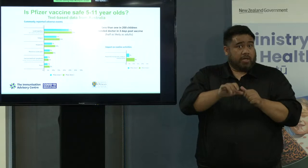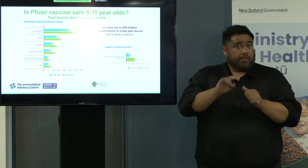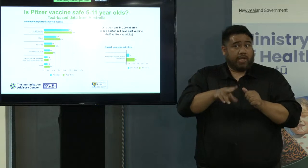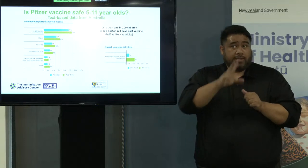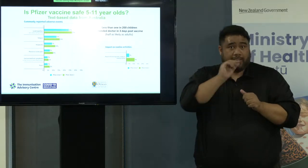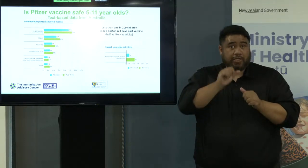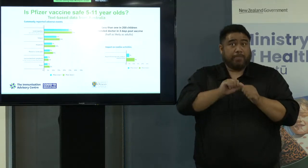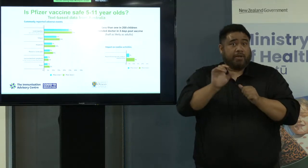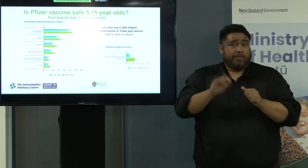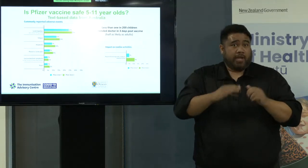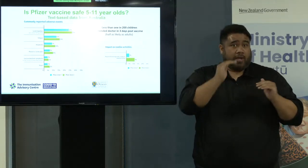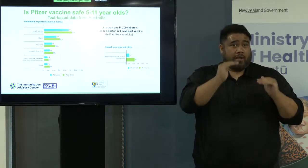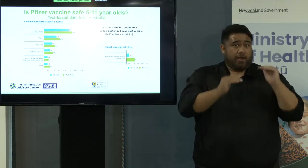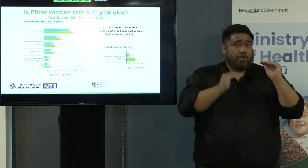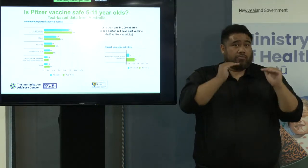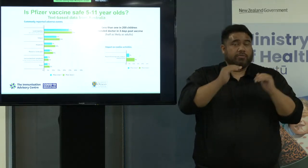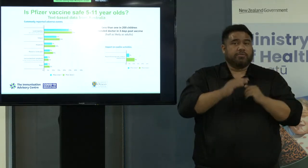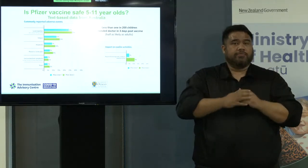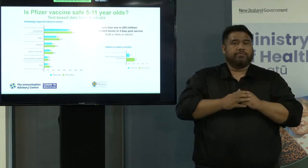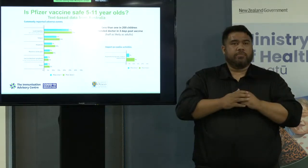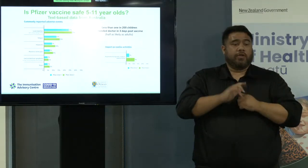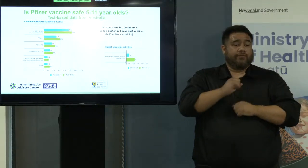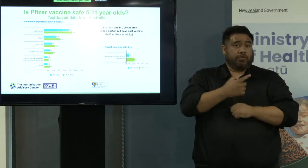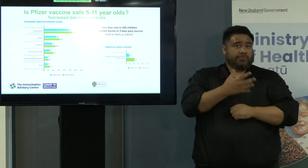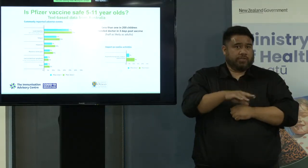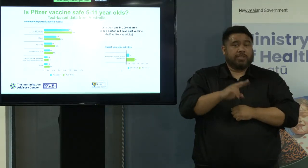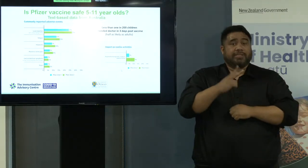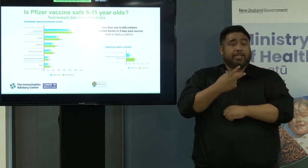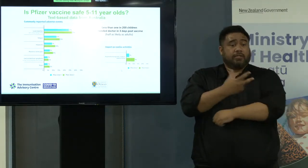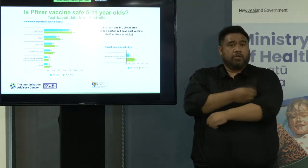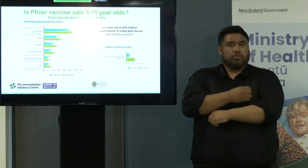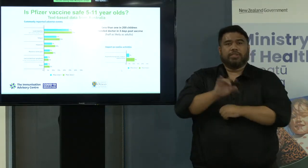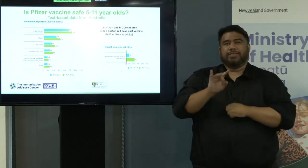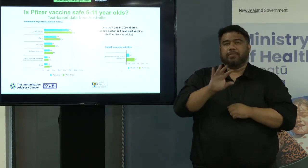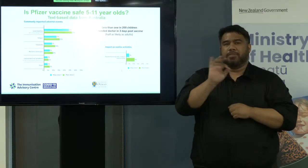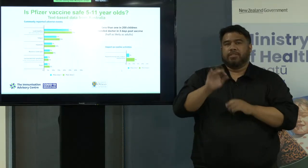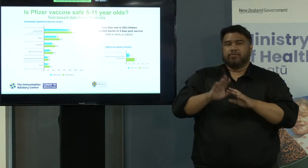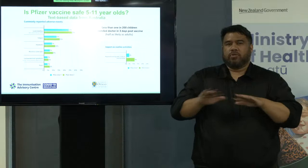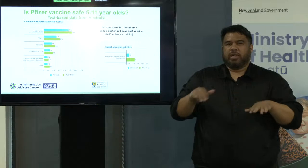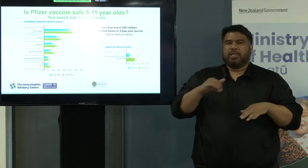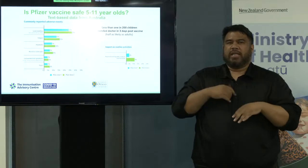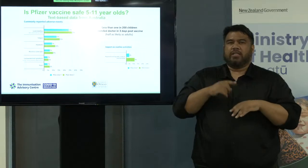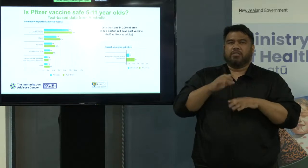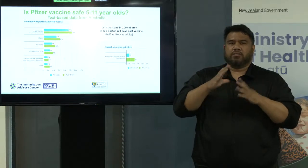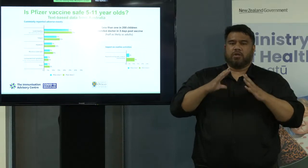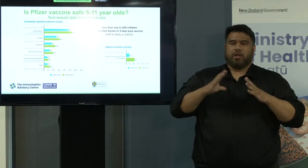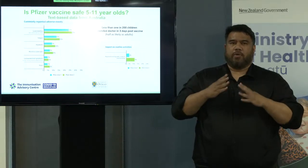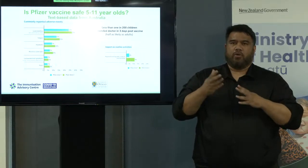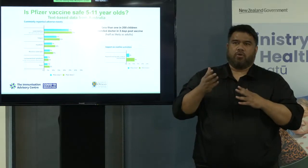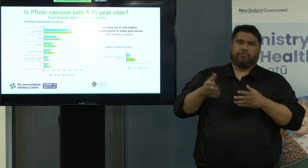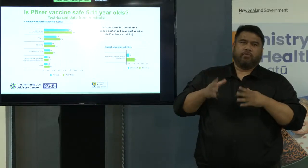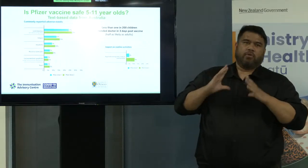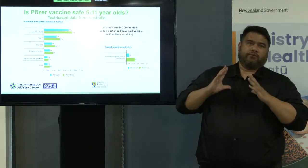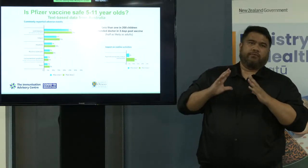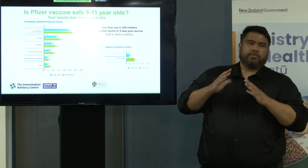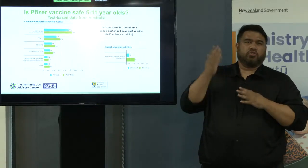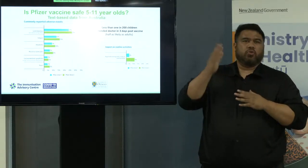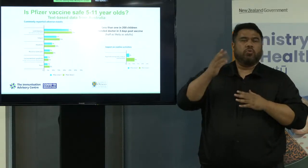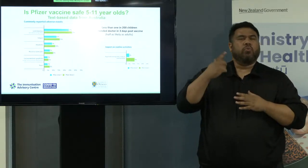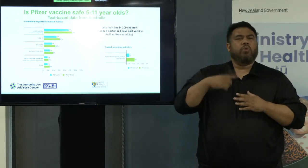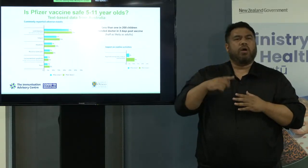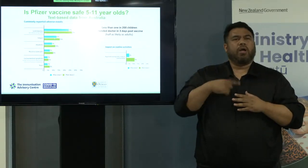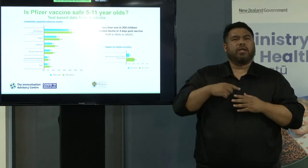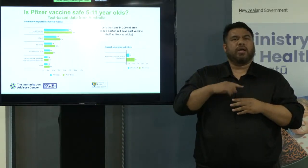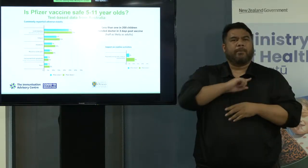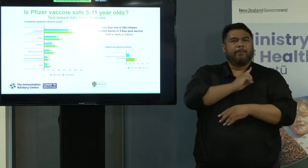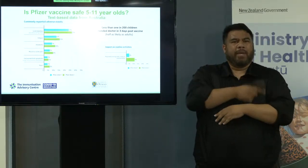particularly in adults. After the second dose, there was close to 10% of children who needed to take some time off school, mainly because of symptoms like